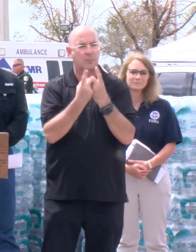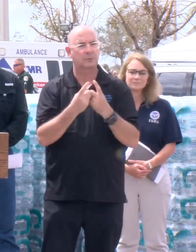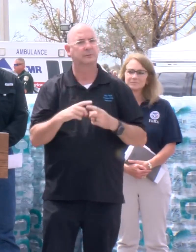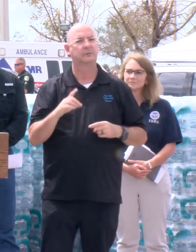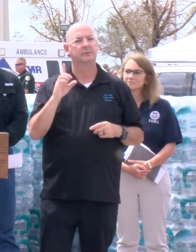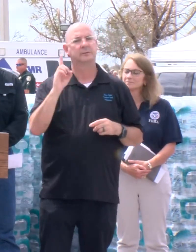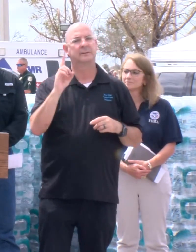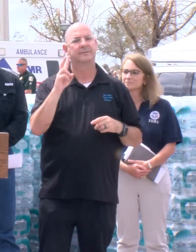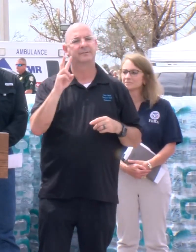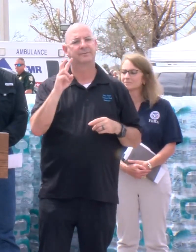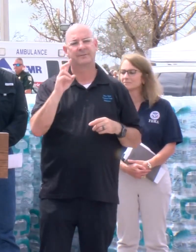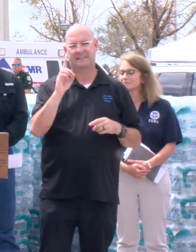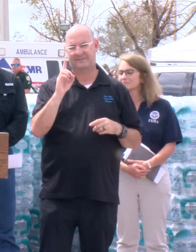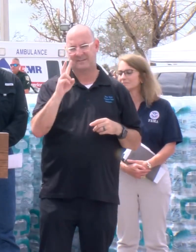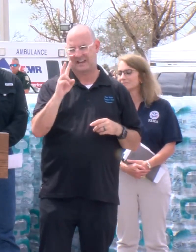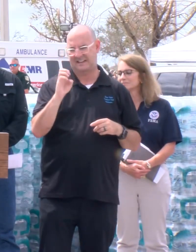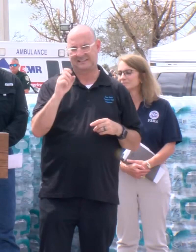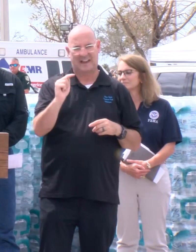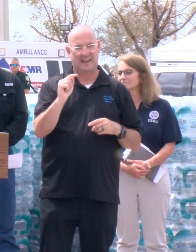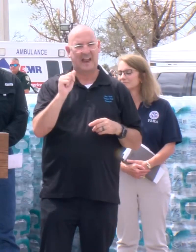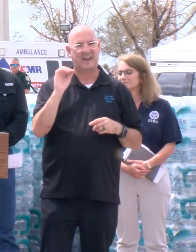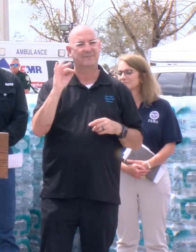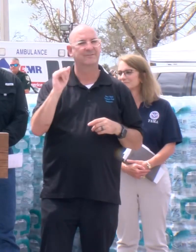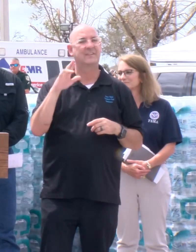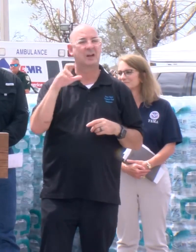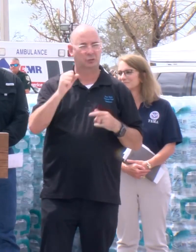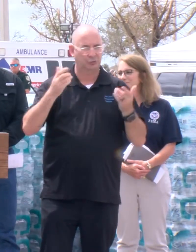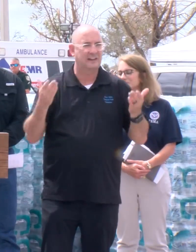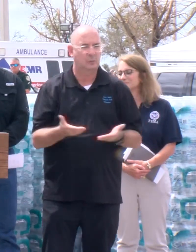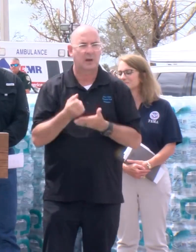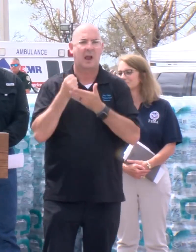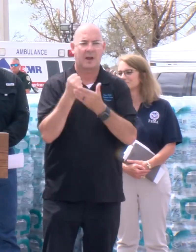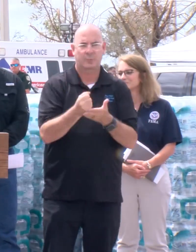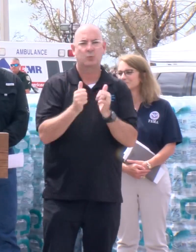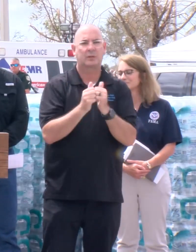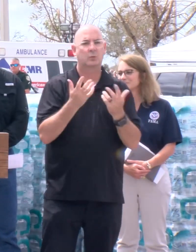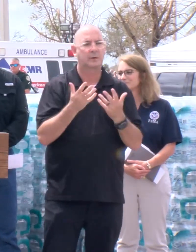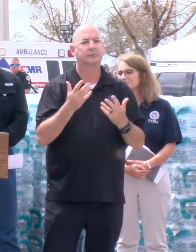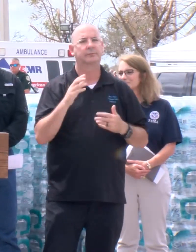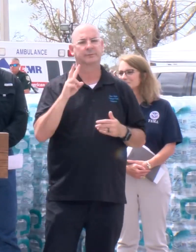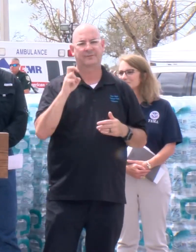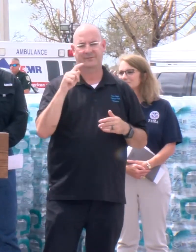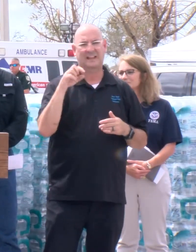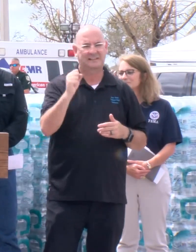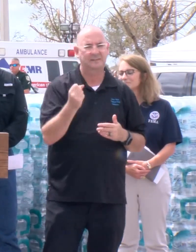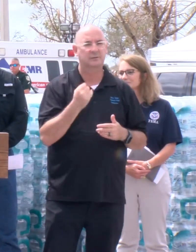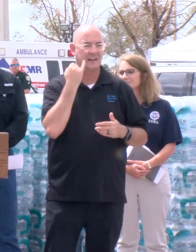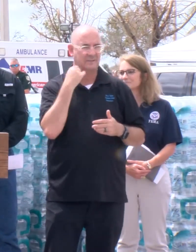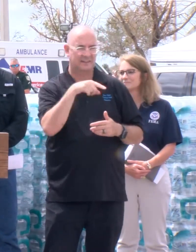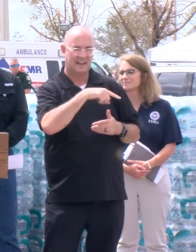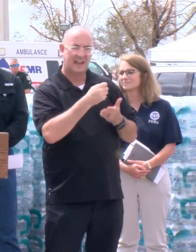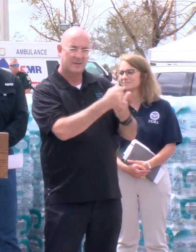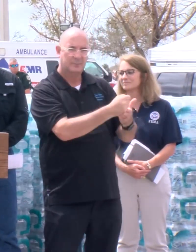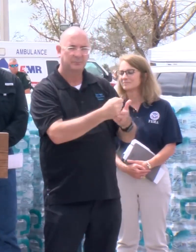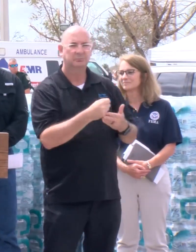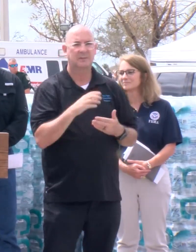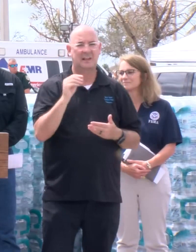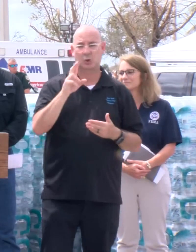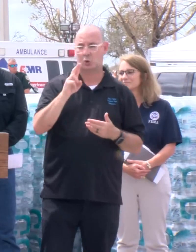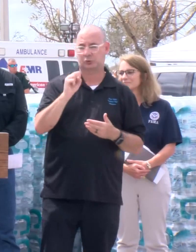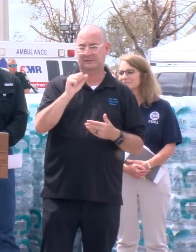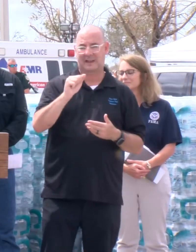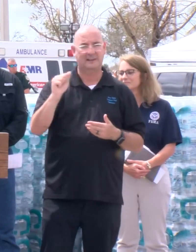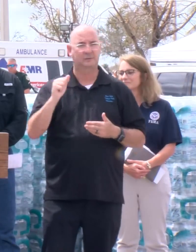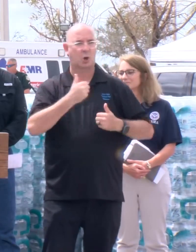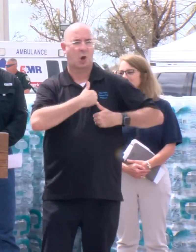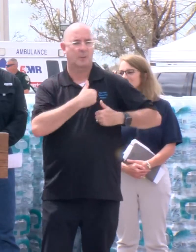Florida is here to help with veterans who may need assistance. And the U.S. Army Corps of Engineers is on site to